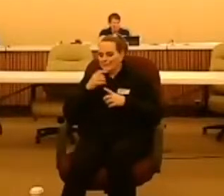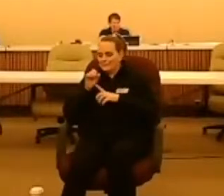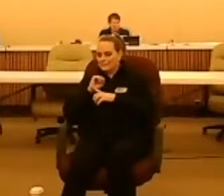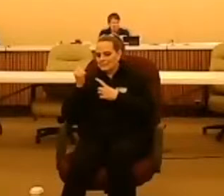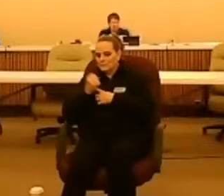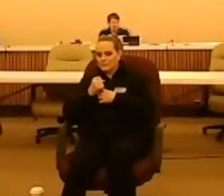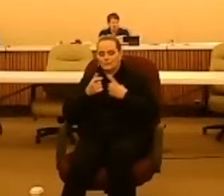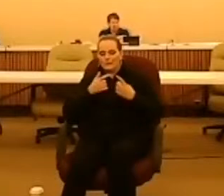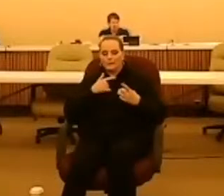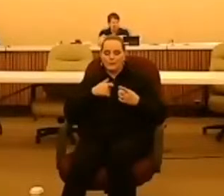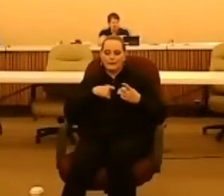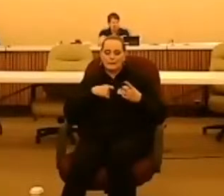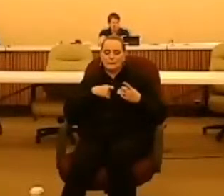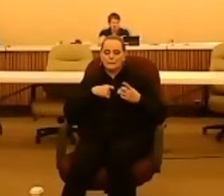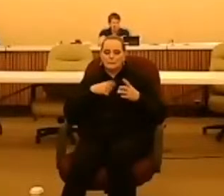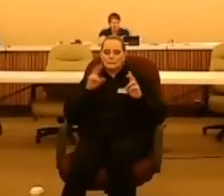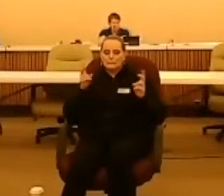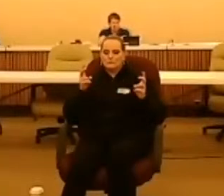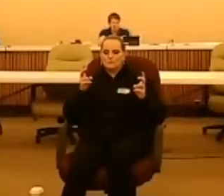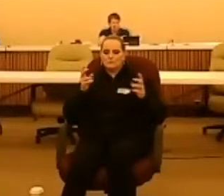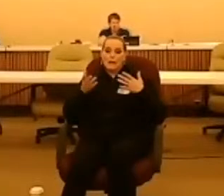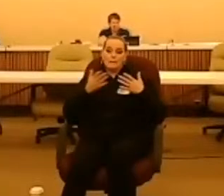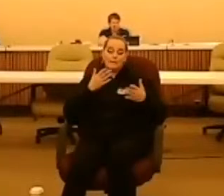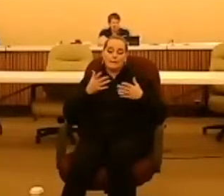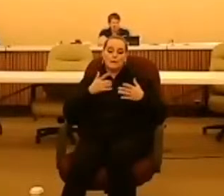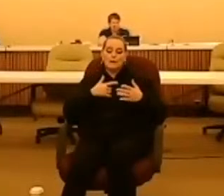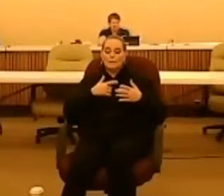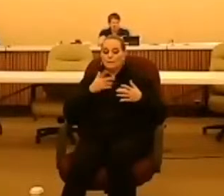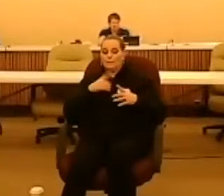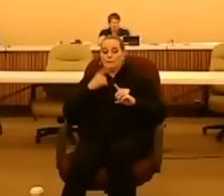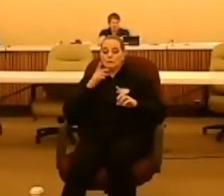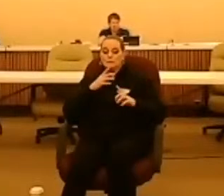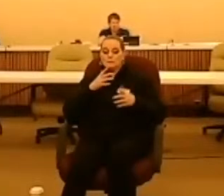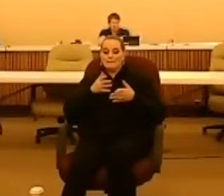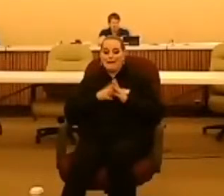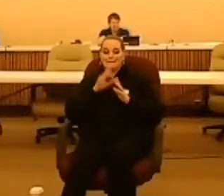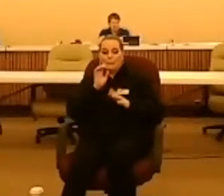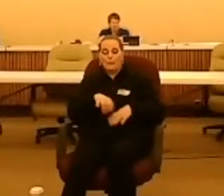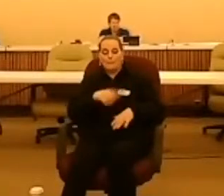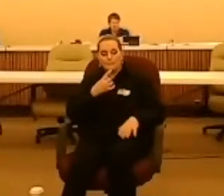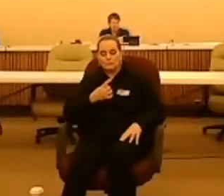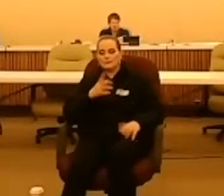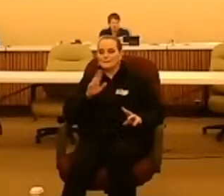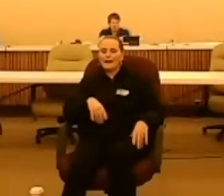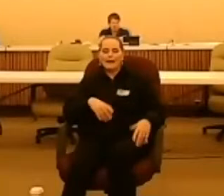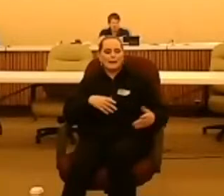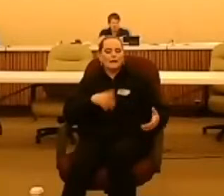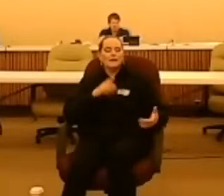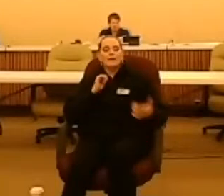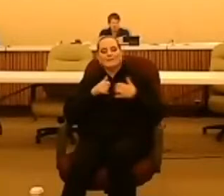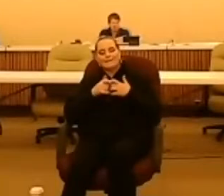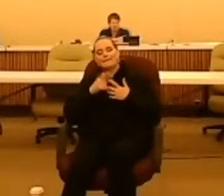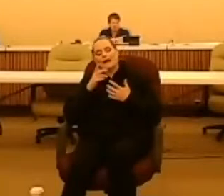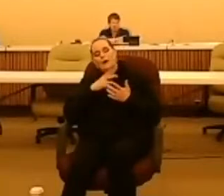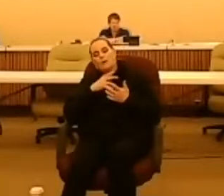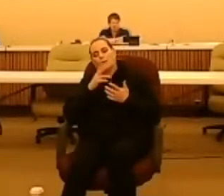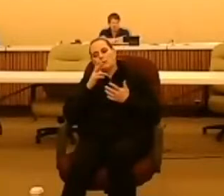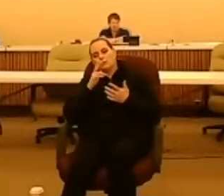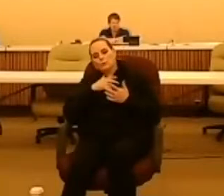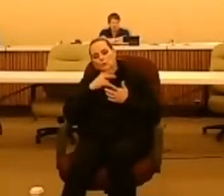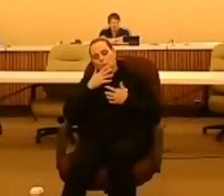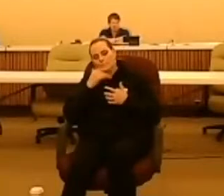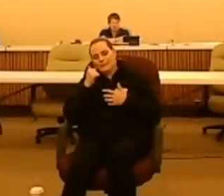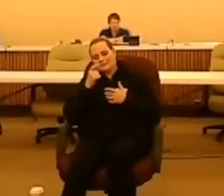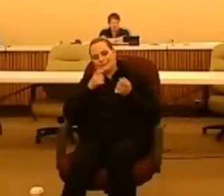ethical issues here? Then we might just go to that one person and say, this is how we think you could best handle it